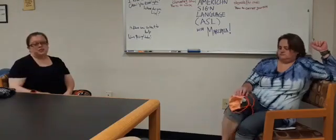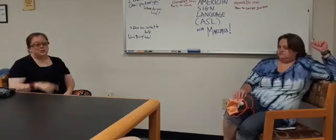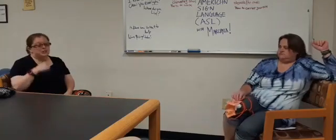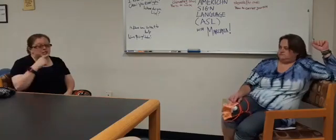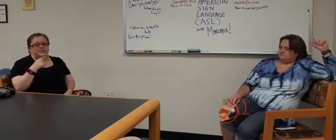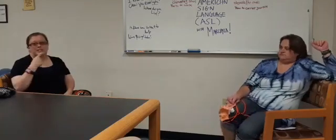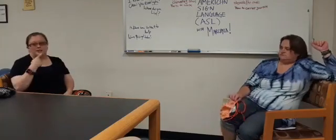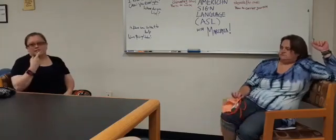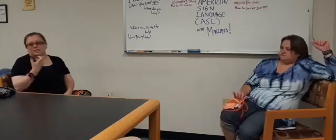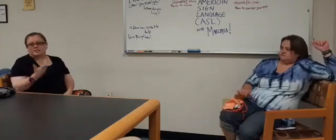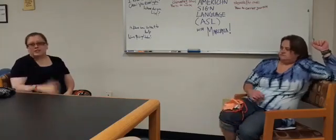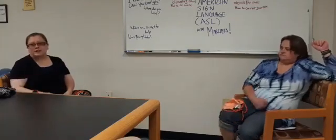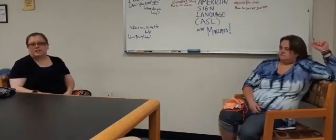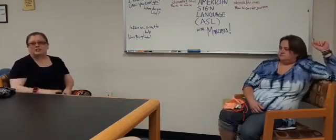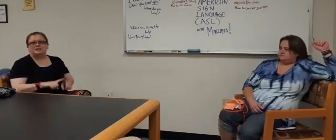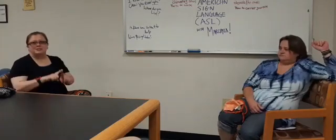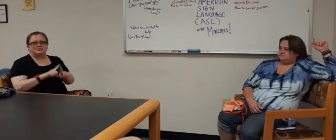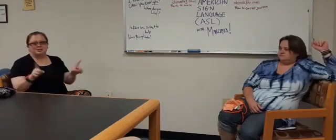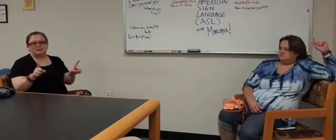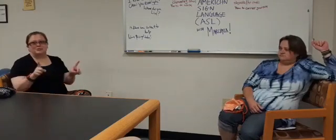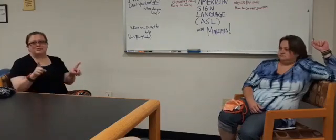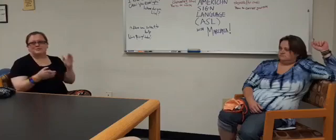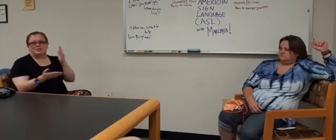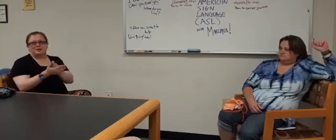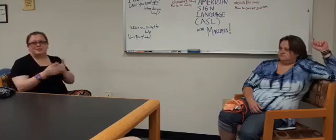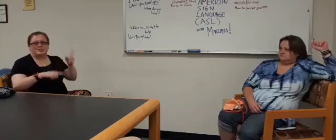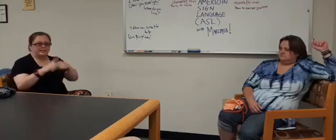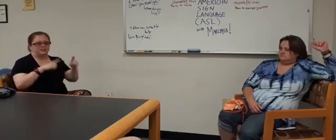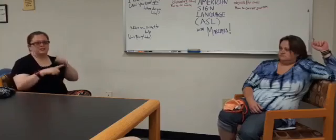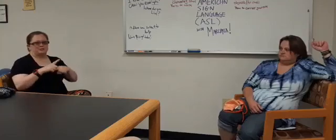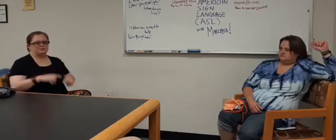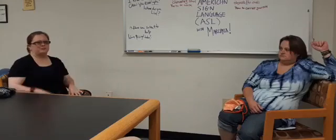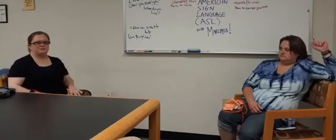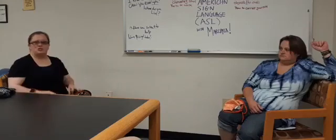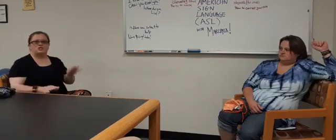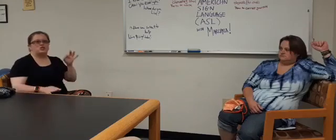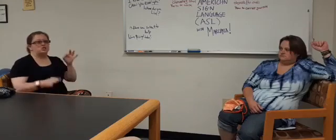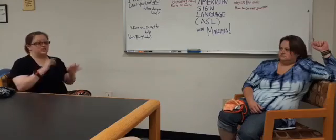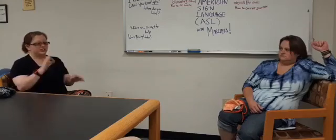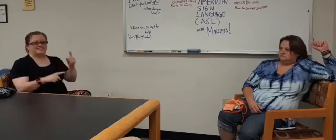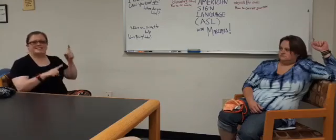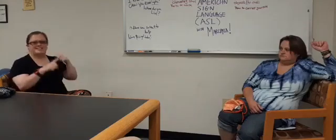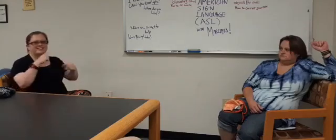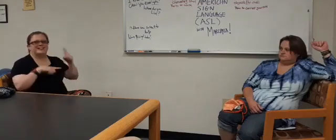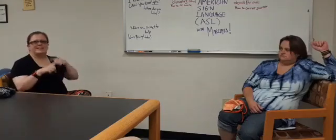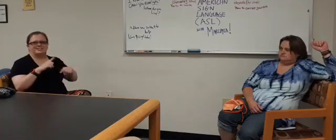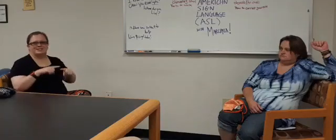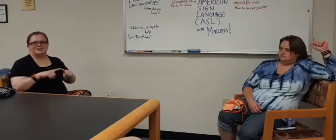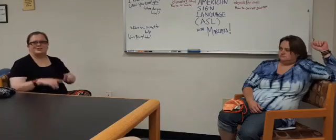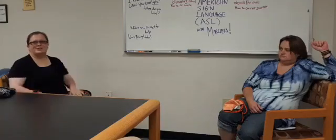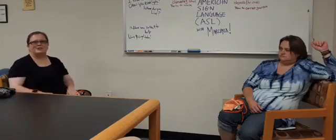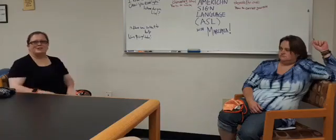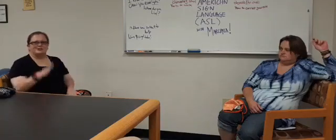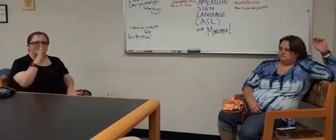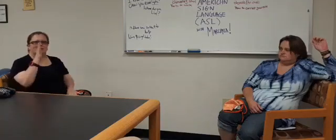She's hearing, but she wouldn't stop signing. She would just sign, and so the mother had